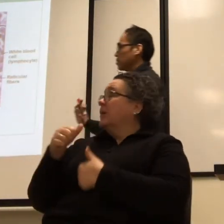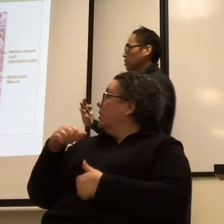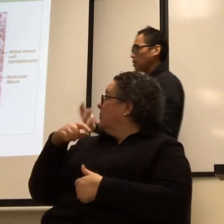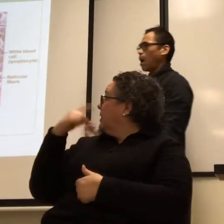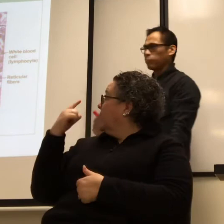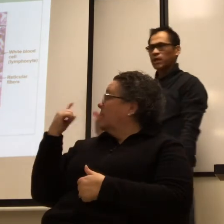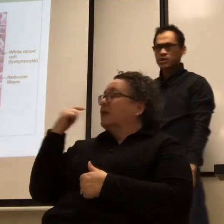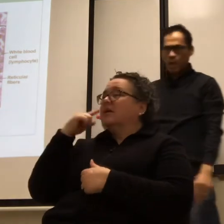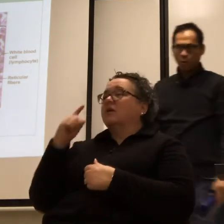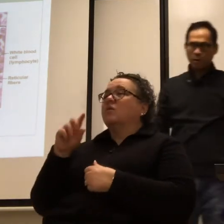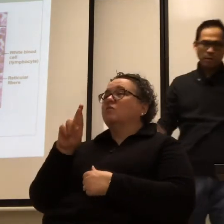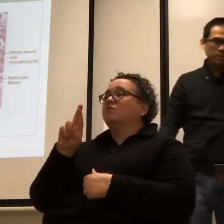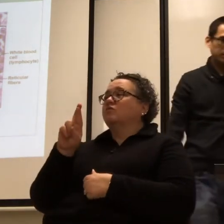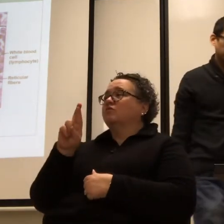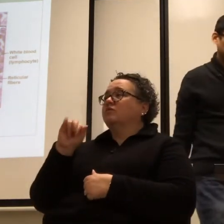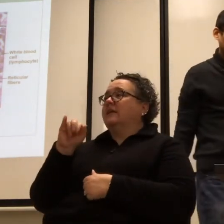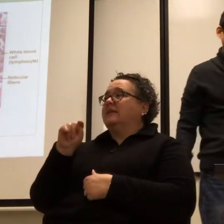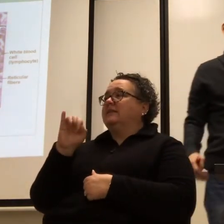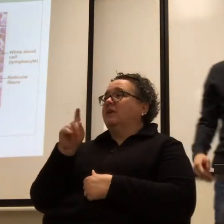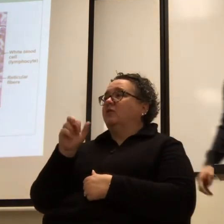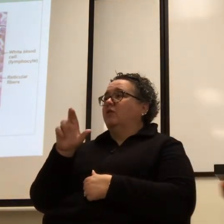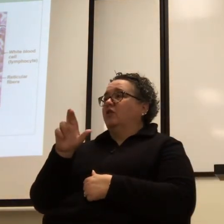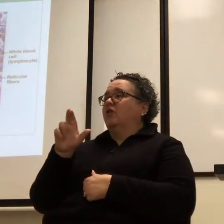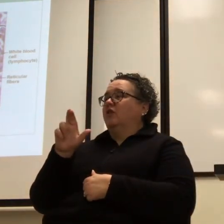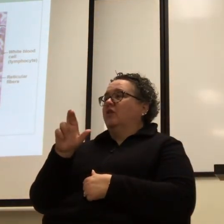means complex network.